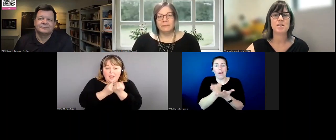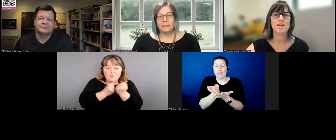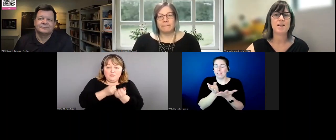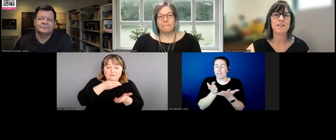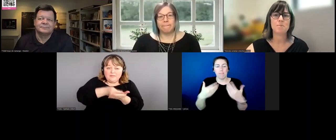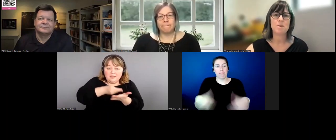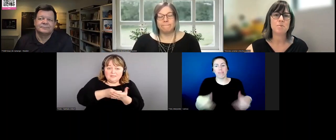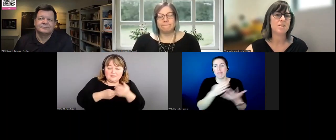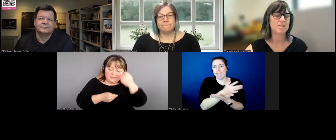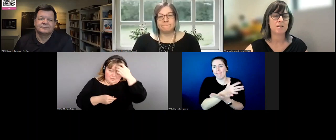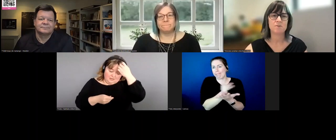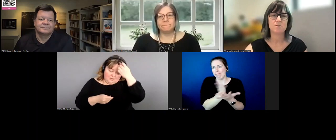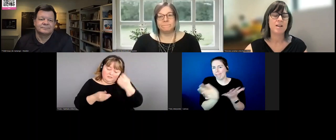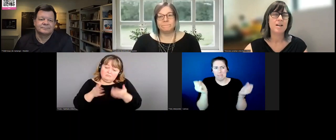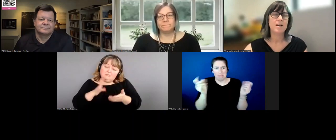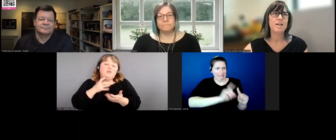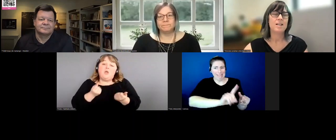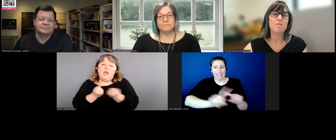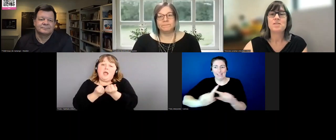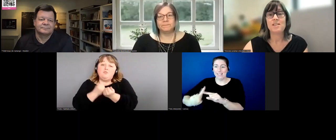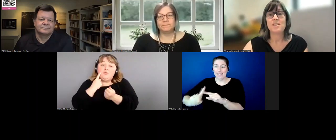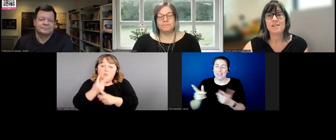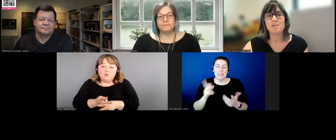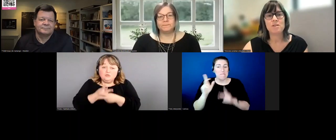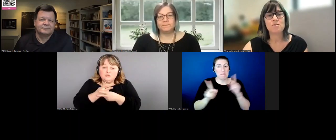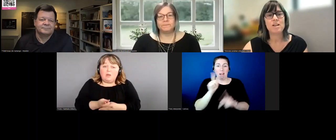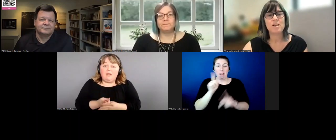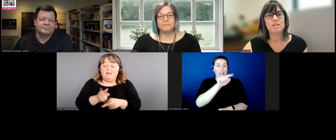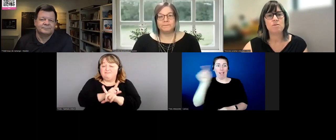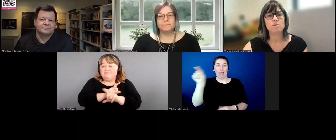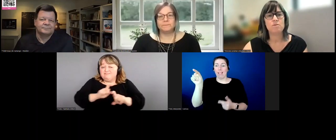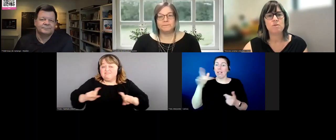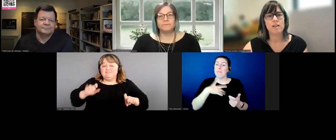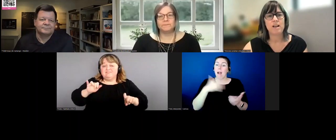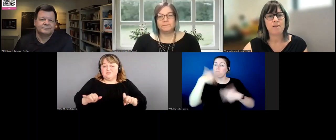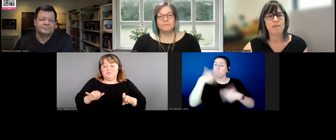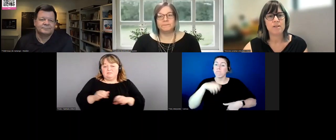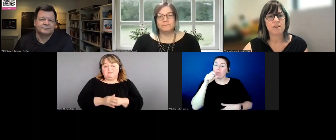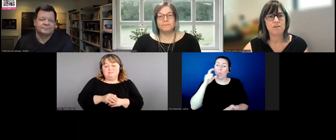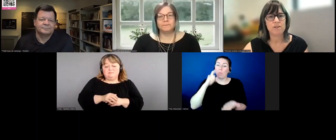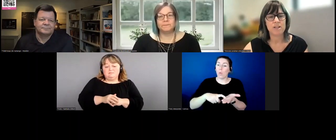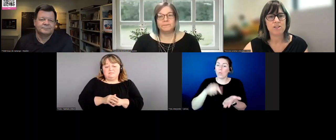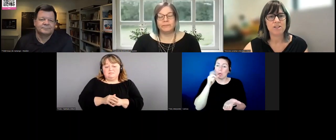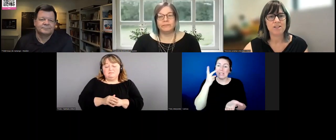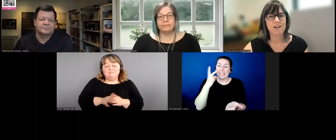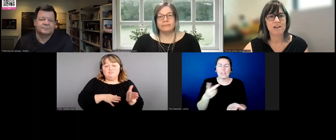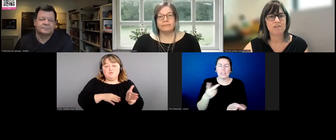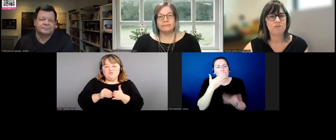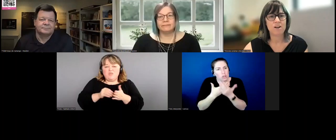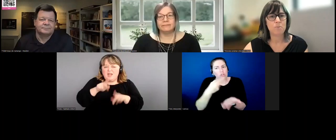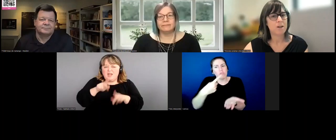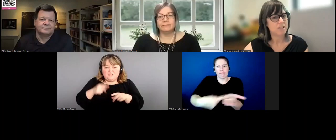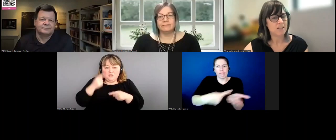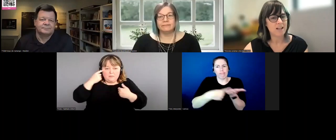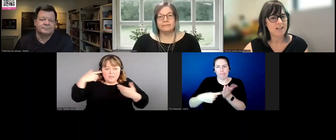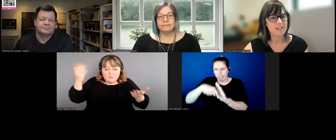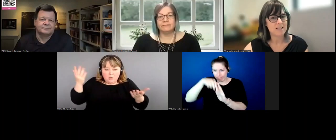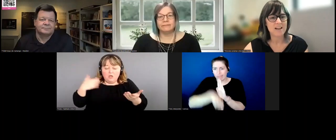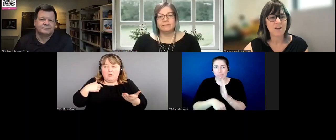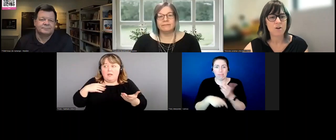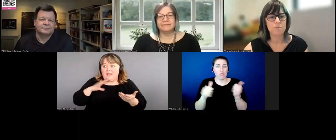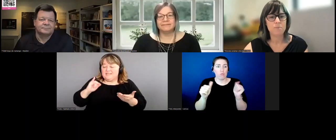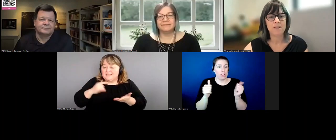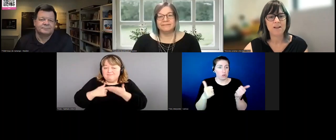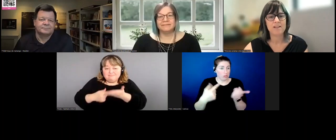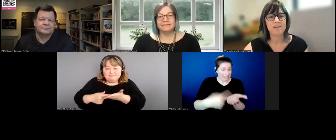about today that people just don't see. So it's great to really have this conversation and try to bring it to light. And